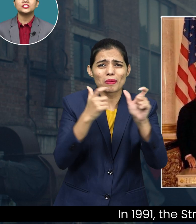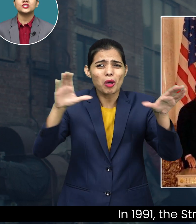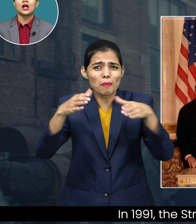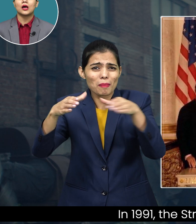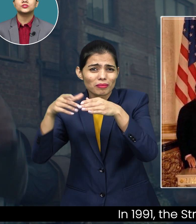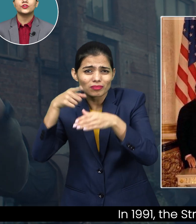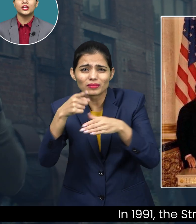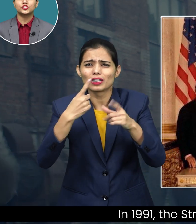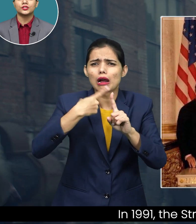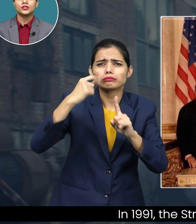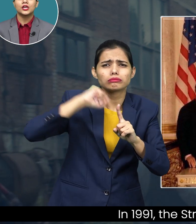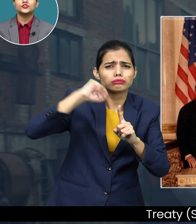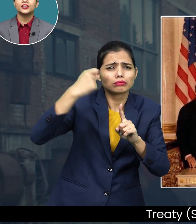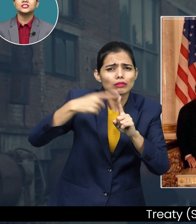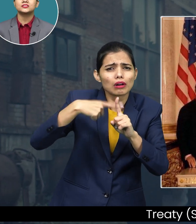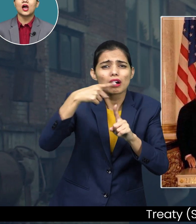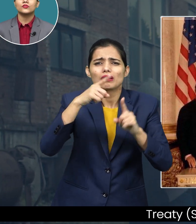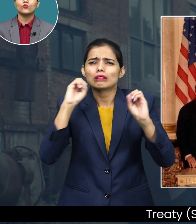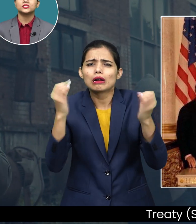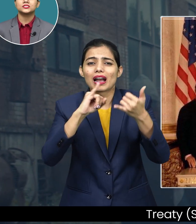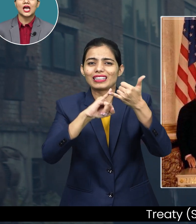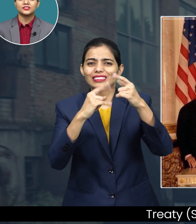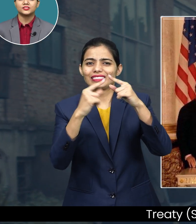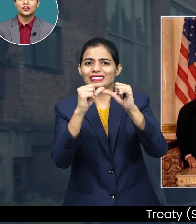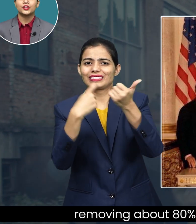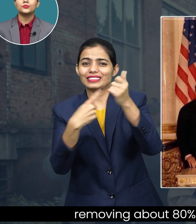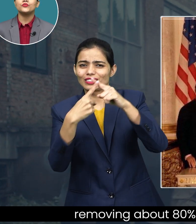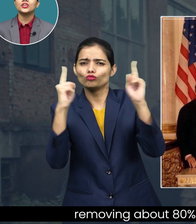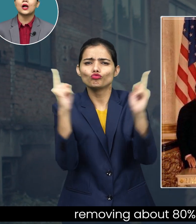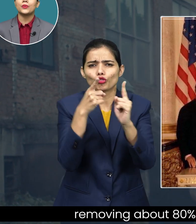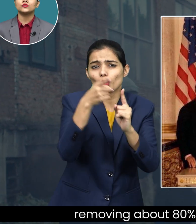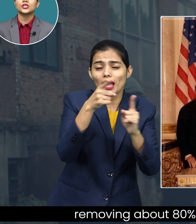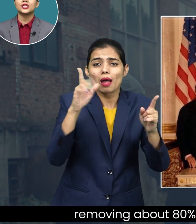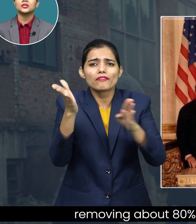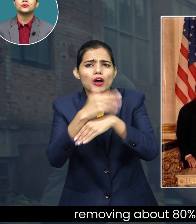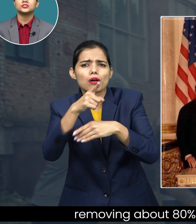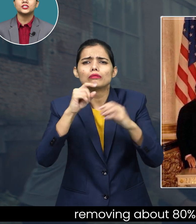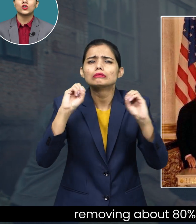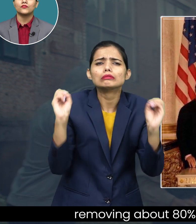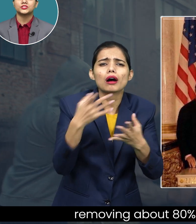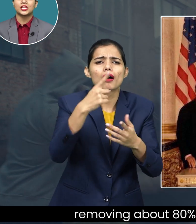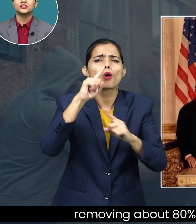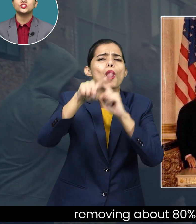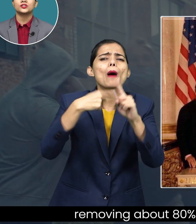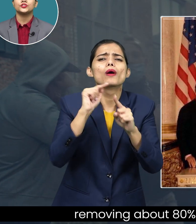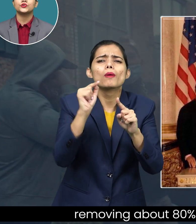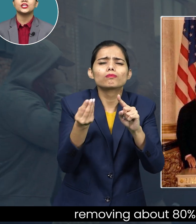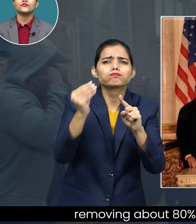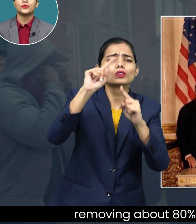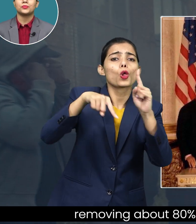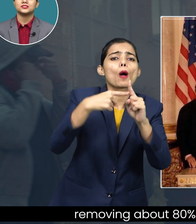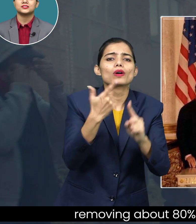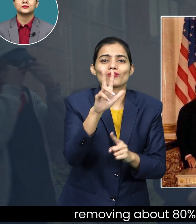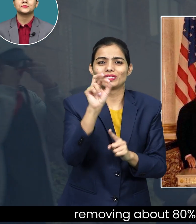1991, the Strategic Arms Reduction Treaty START was signed, removing about 80% of strategic